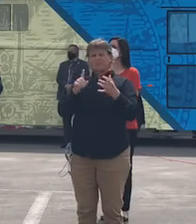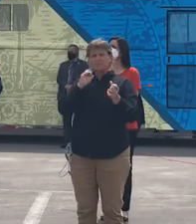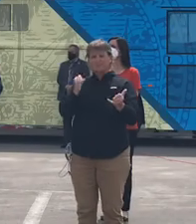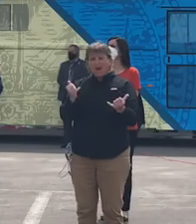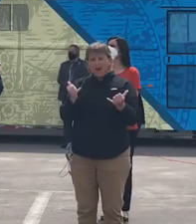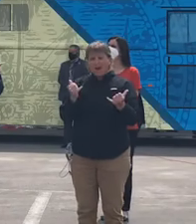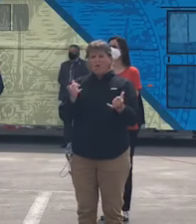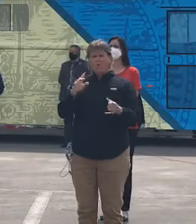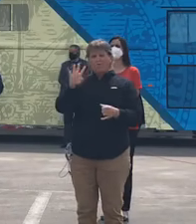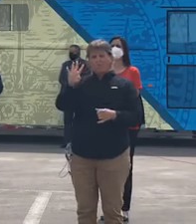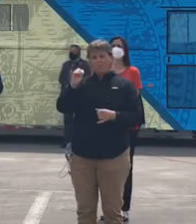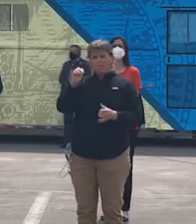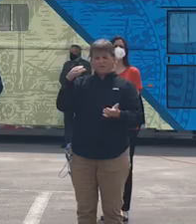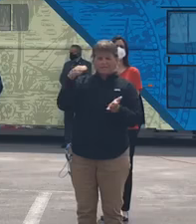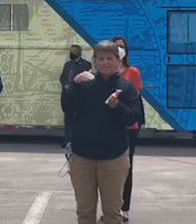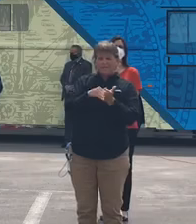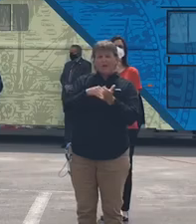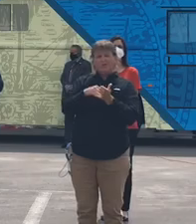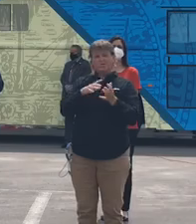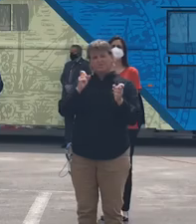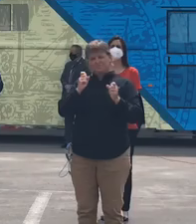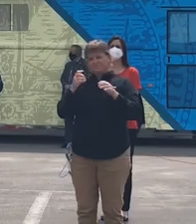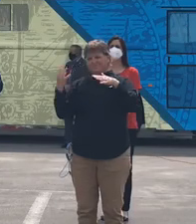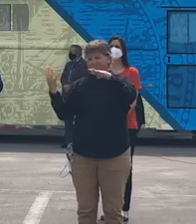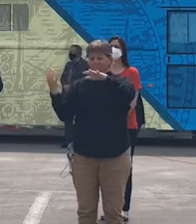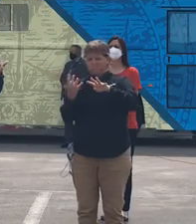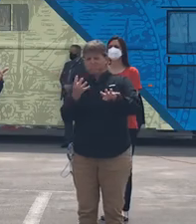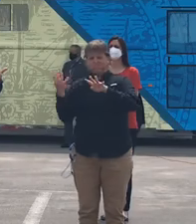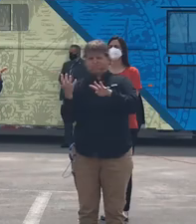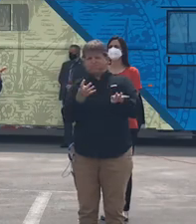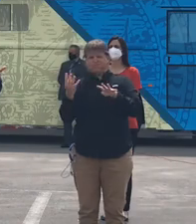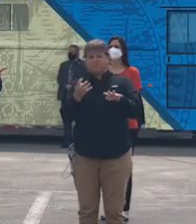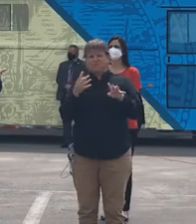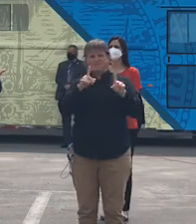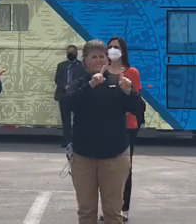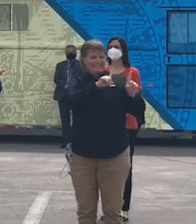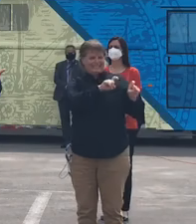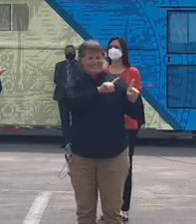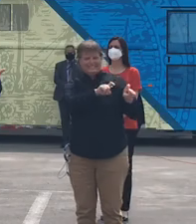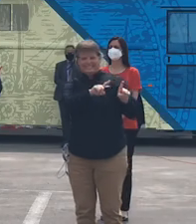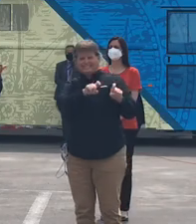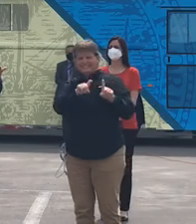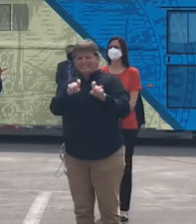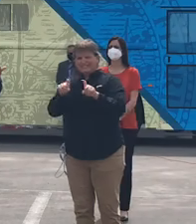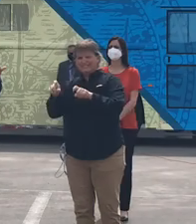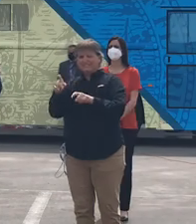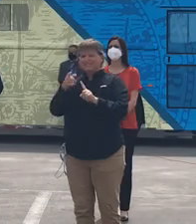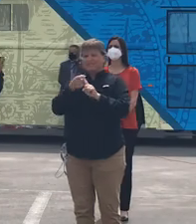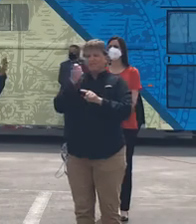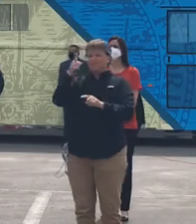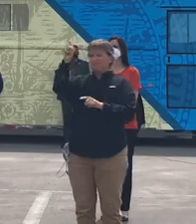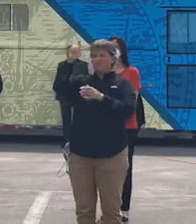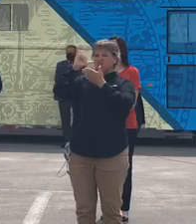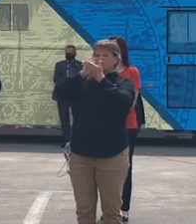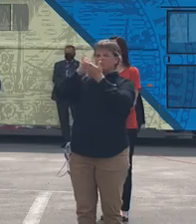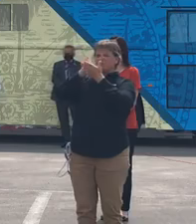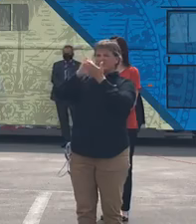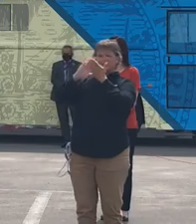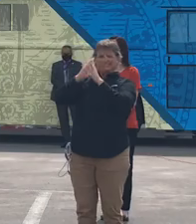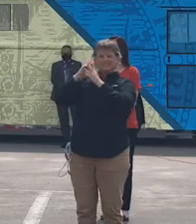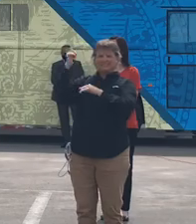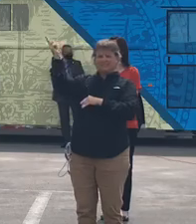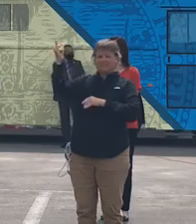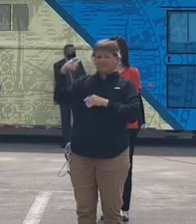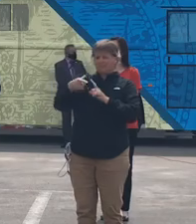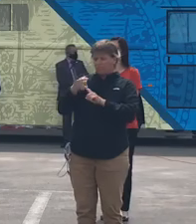40,000 people coming from New York City area or New Orleans, 2 hotspots. I think New Orleans is starting to do a